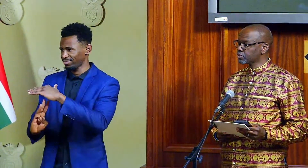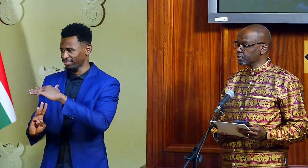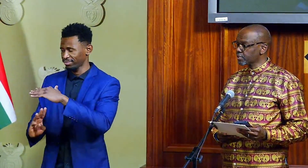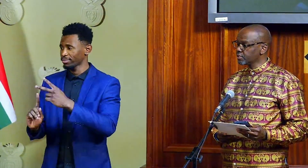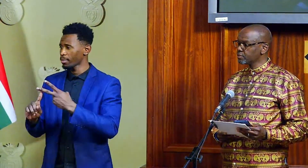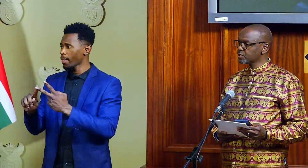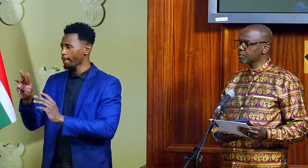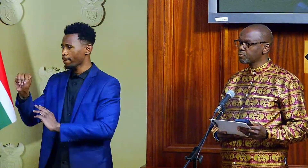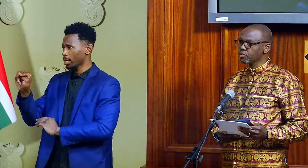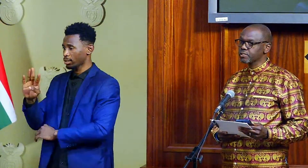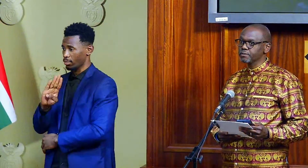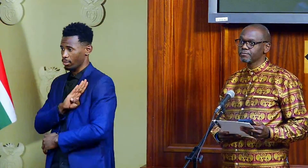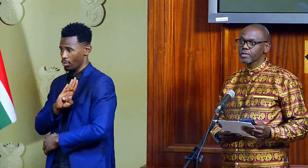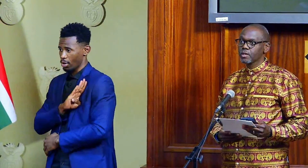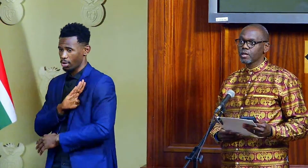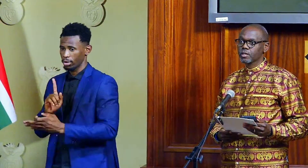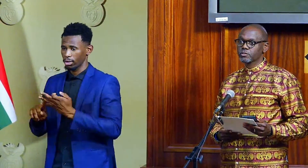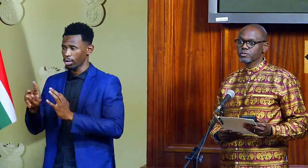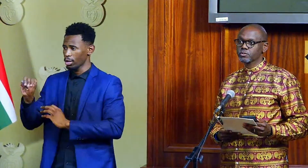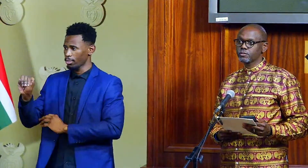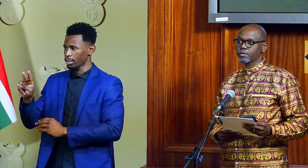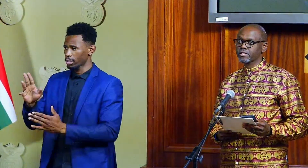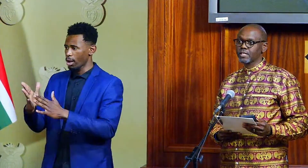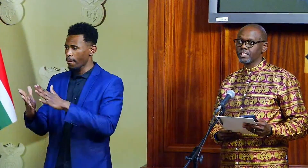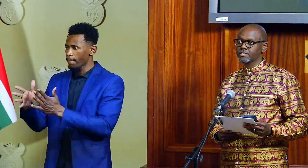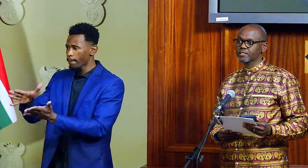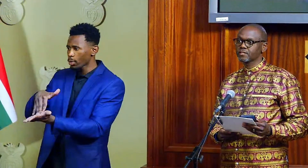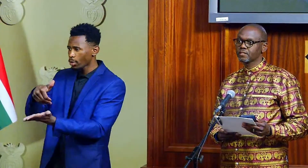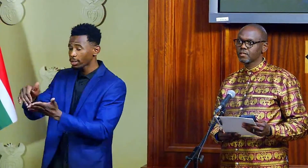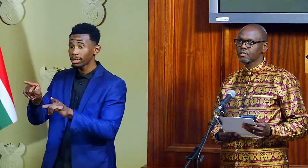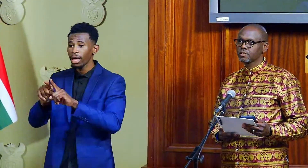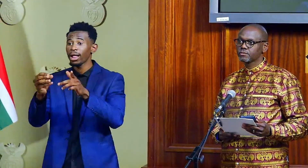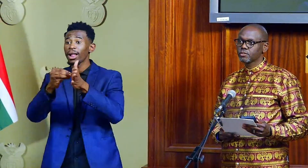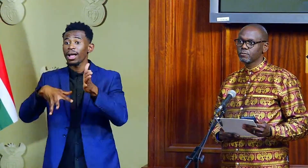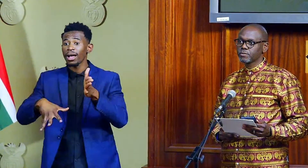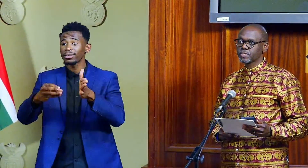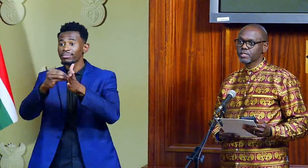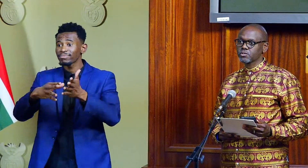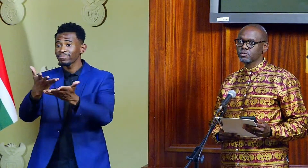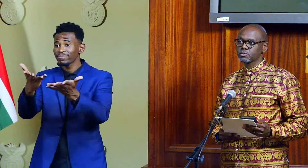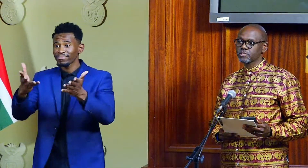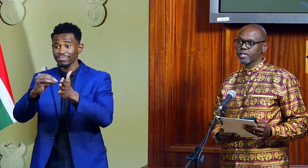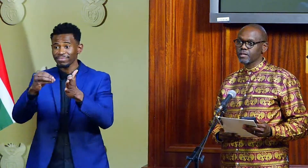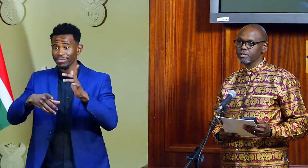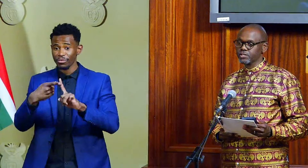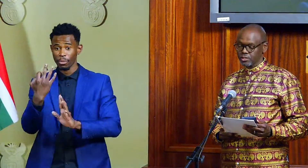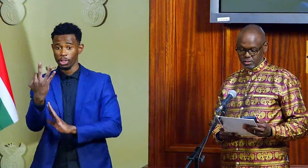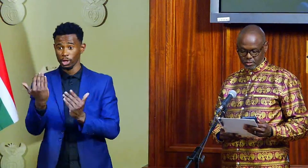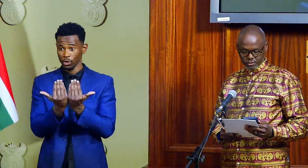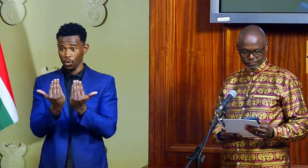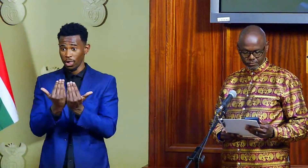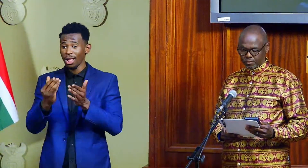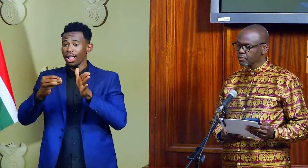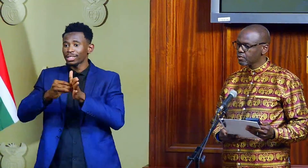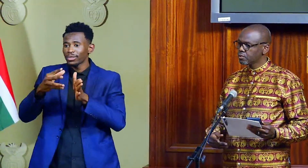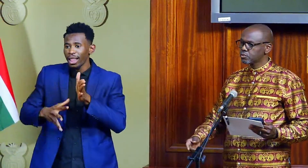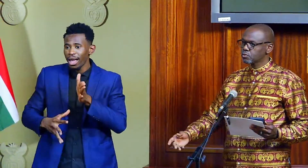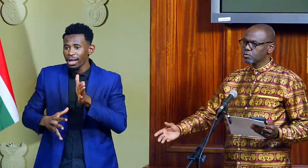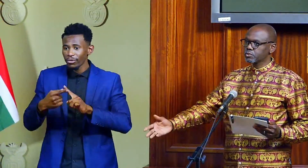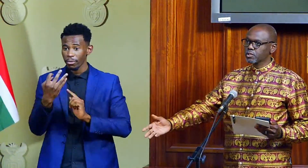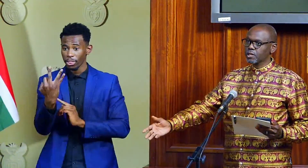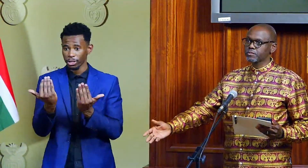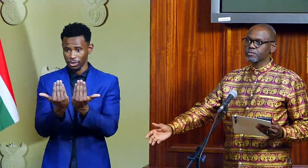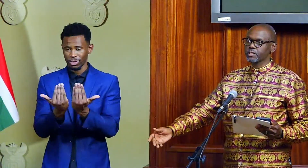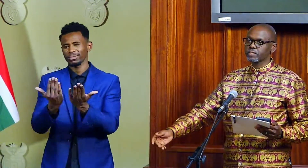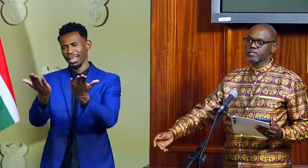Mr. Bruno Drechen and Mr. Plose. I'd like to also invite the learners from the 3 schools that I mentioned